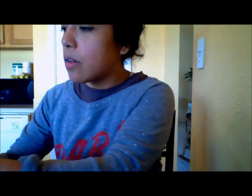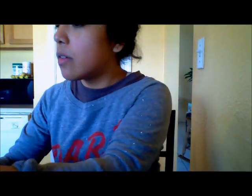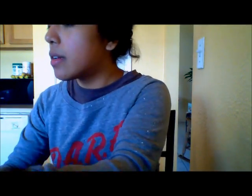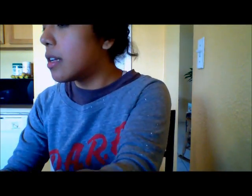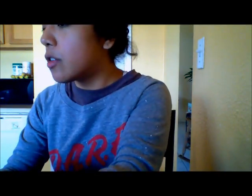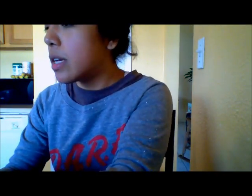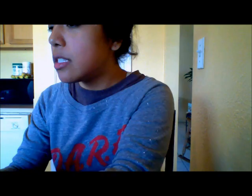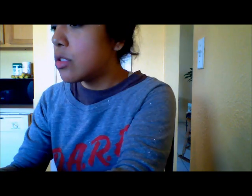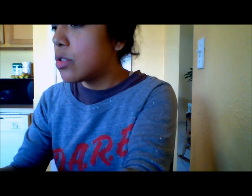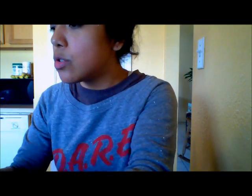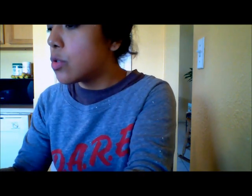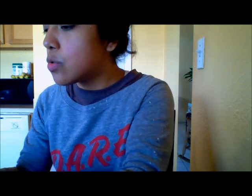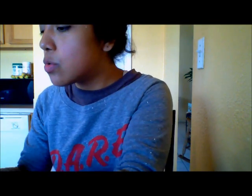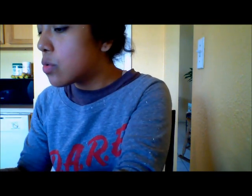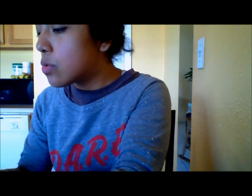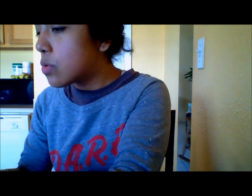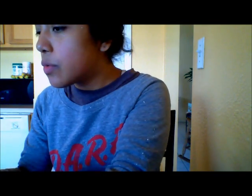Now, again, going to